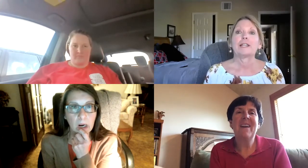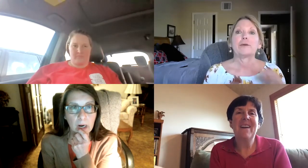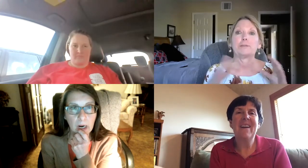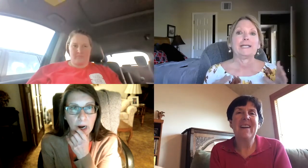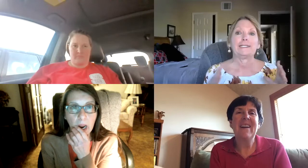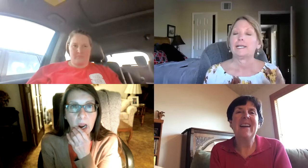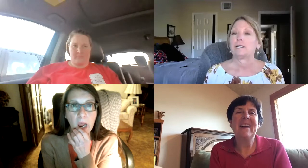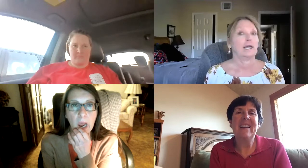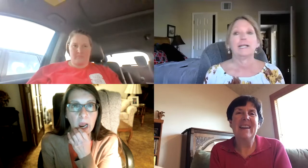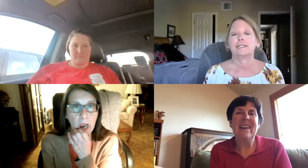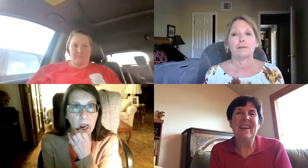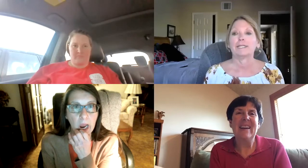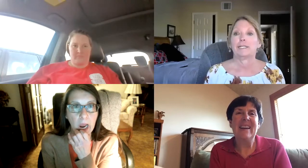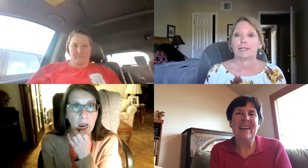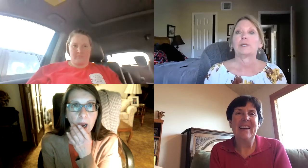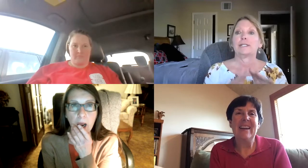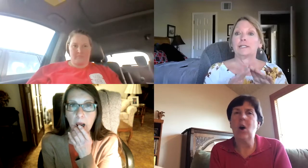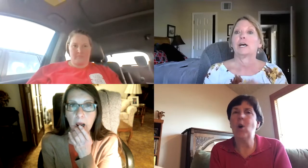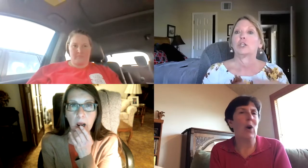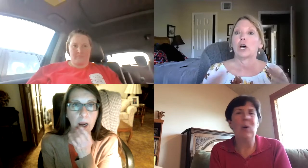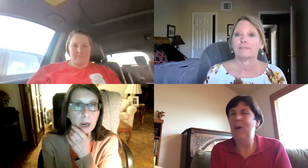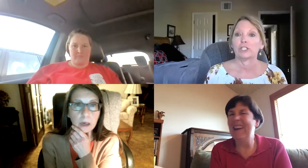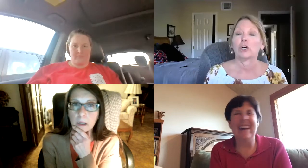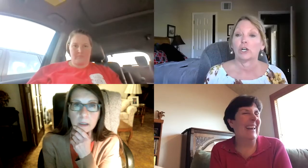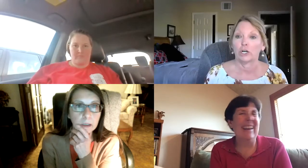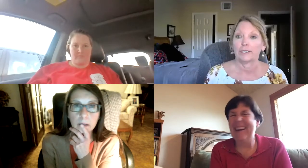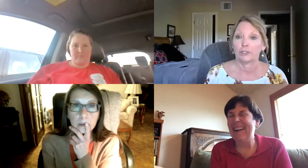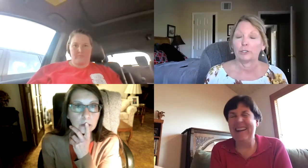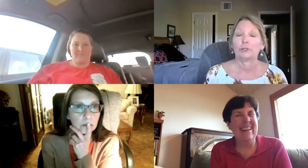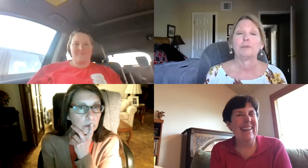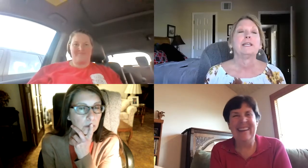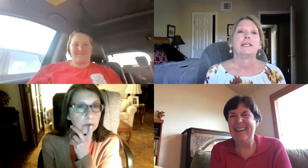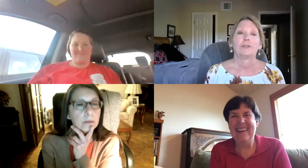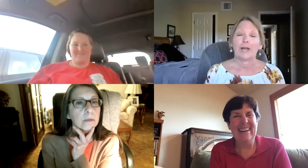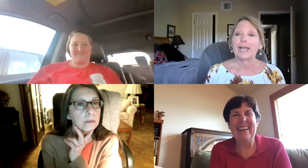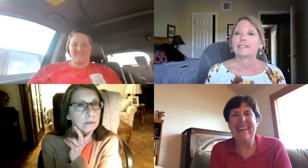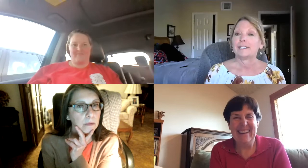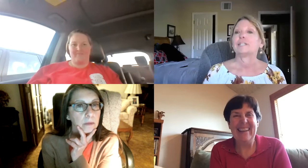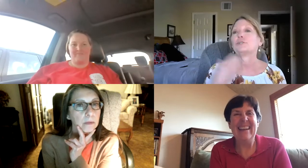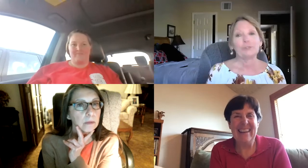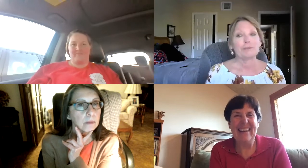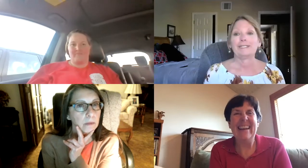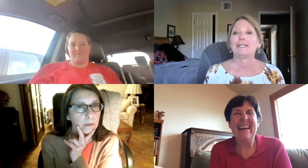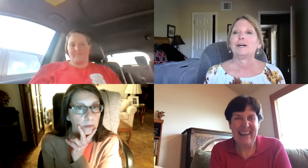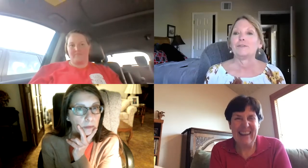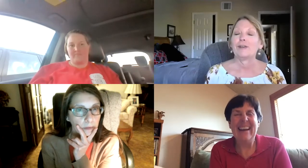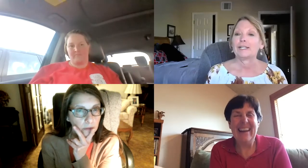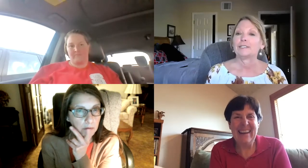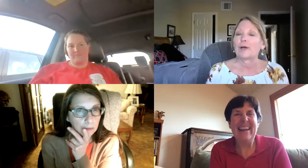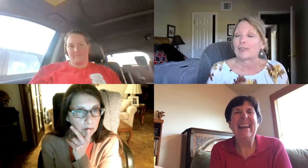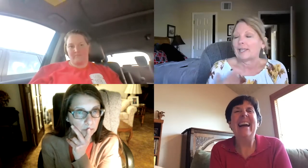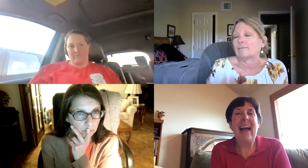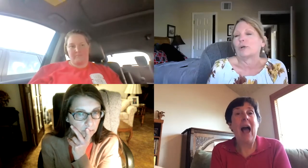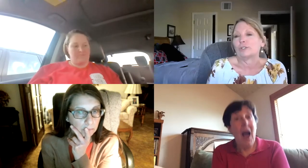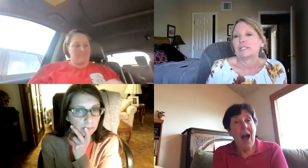but I thought I would blend in. I did not blend in. There wasn't a lot of us on Zoom, so I had to introduce myself. And